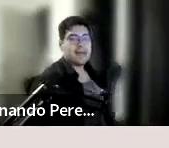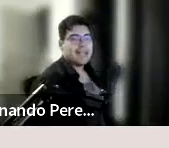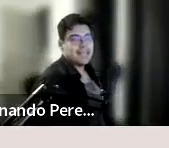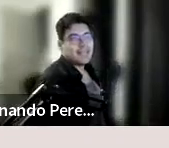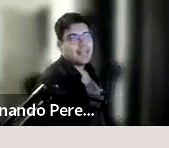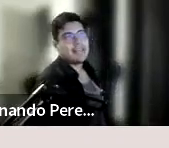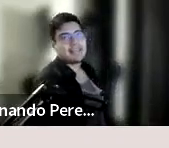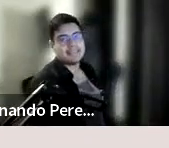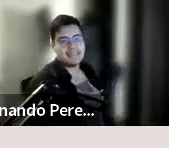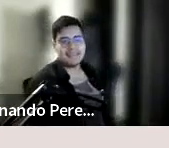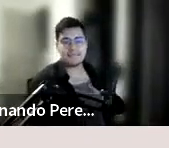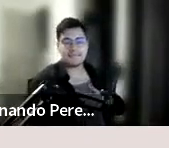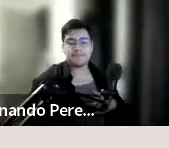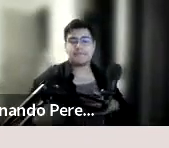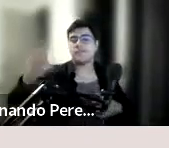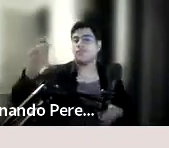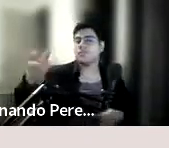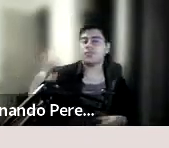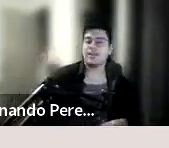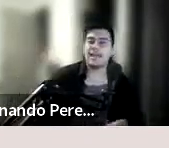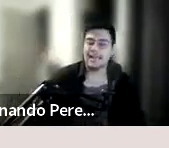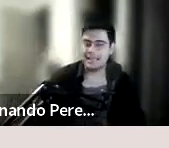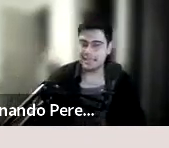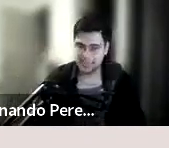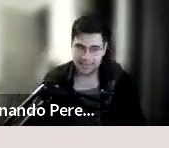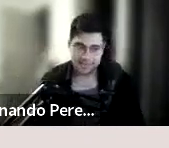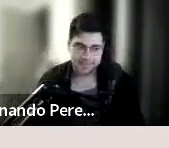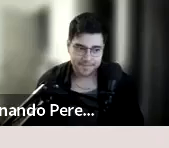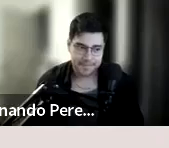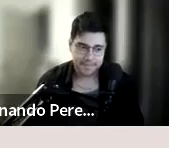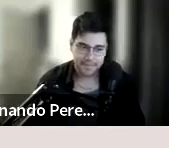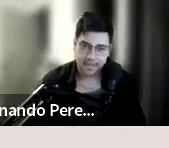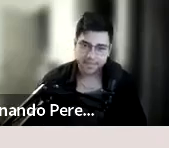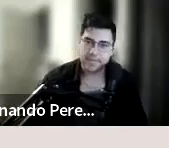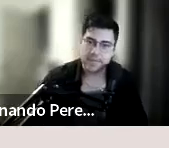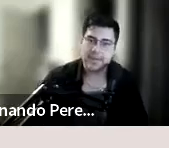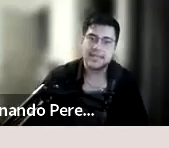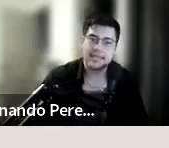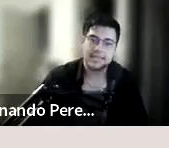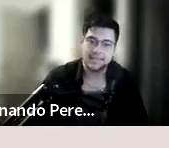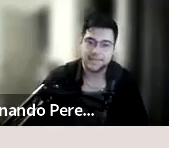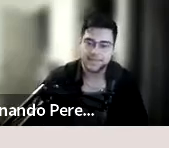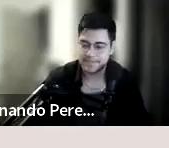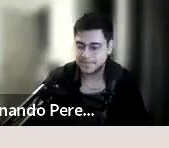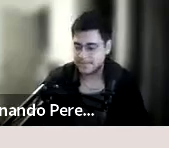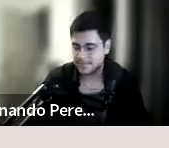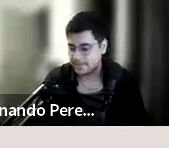My ID, your ID, everybody ID.